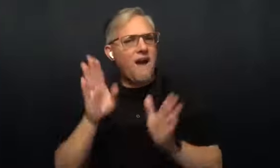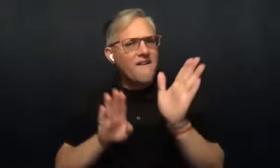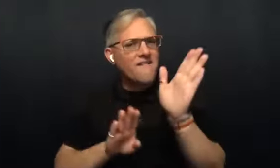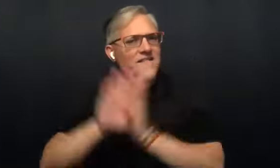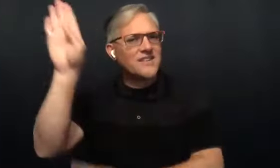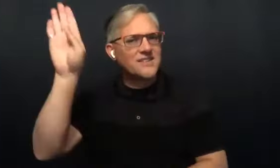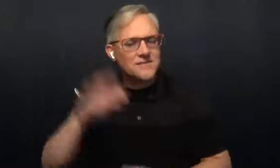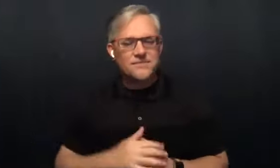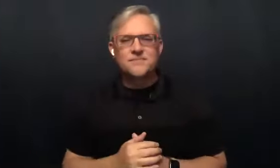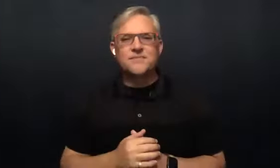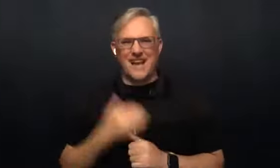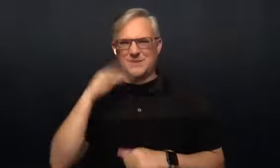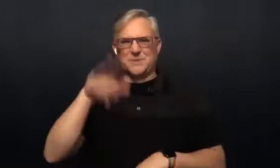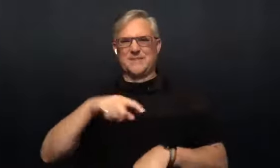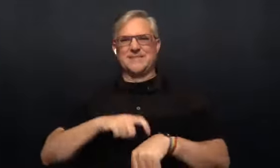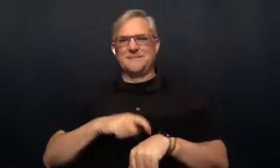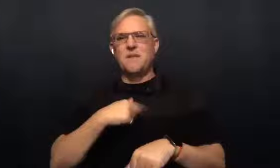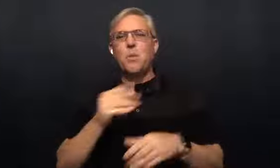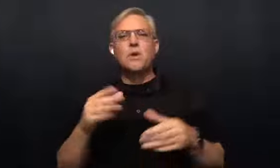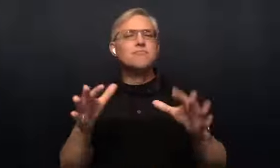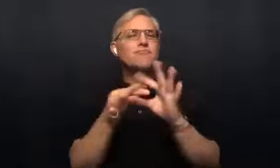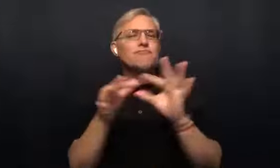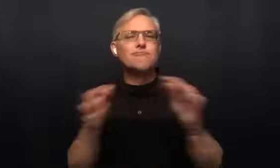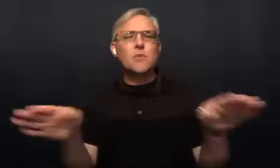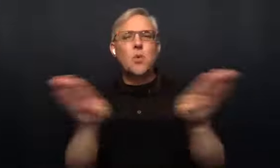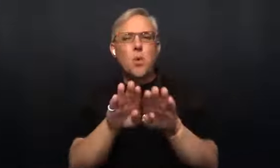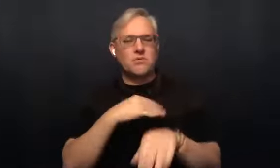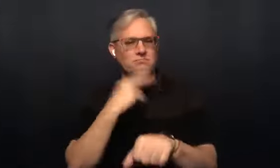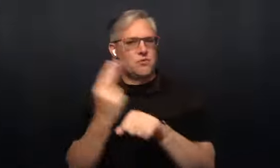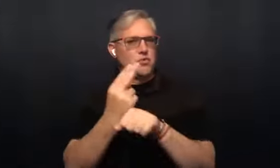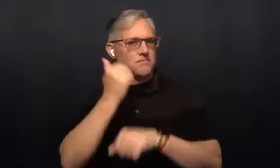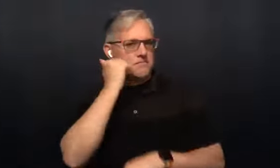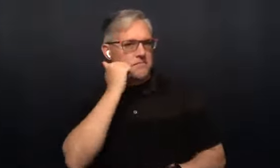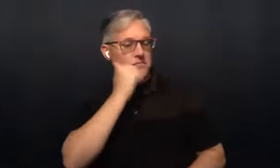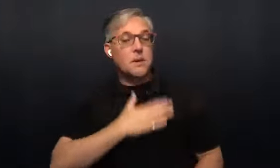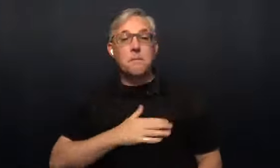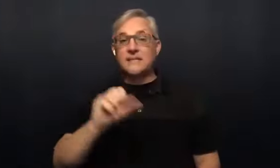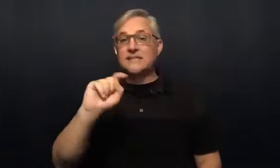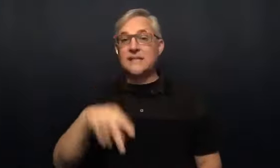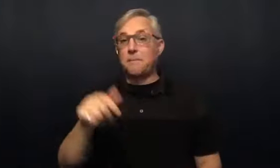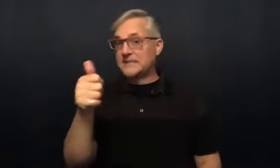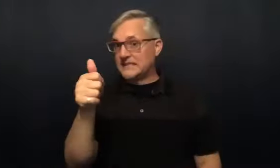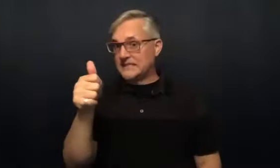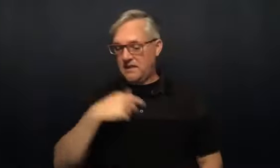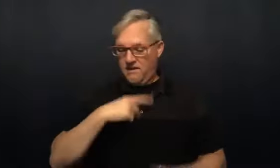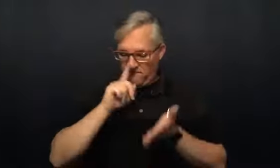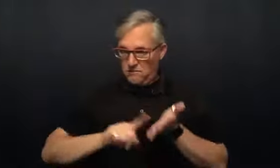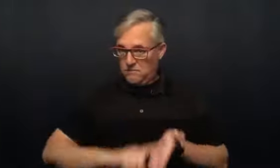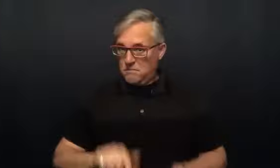with a couple of things that I like to use on a daily basis. You know, my 10th step, I have learned that I take my inventory and not other people. Why? Because